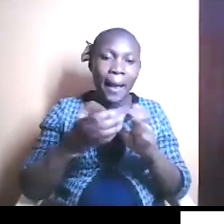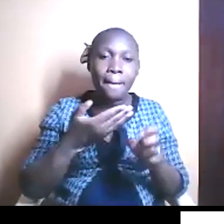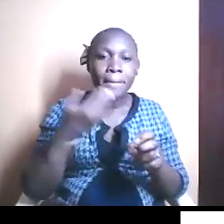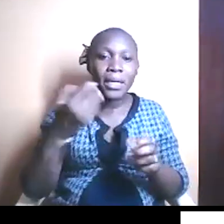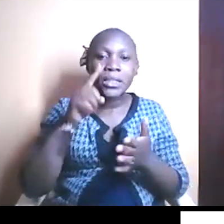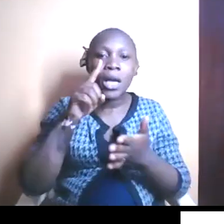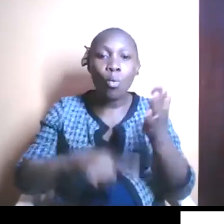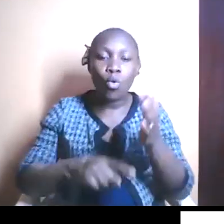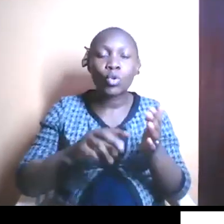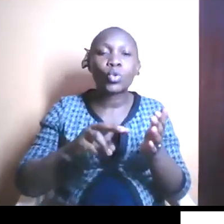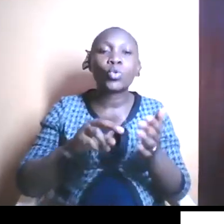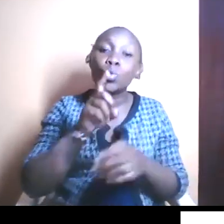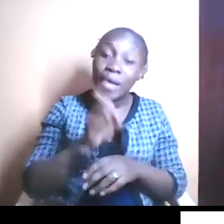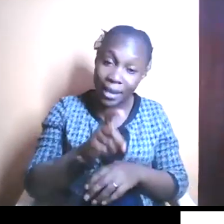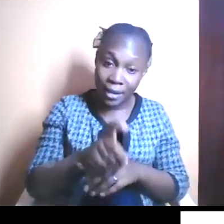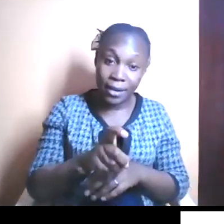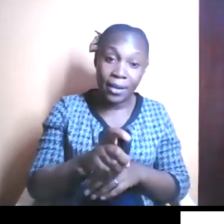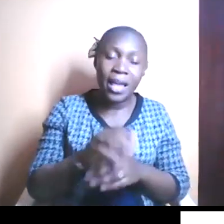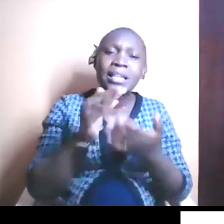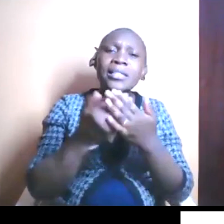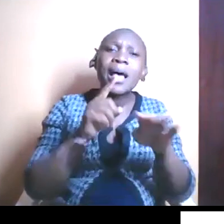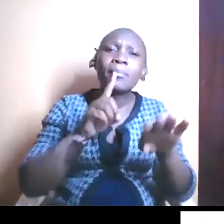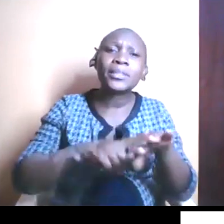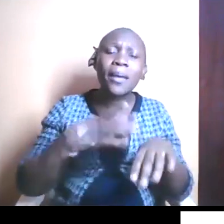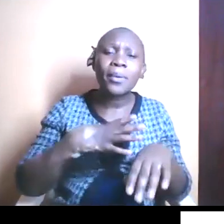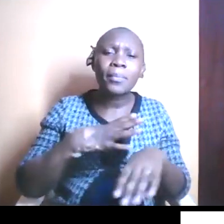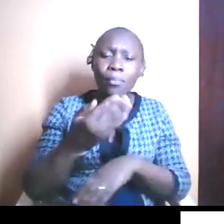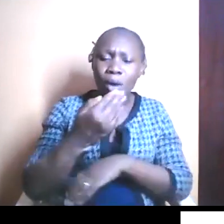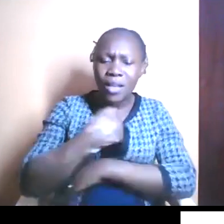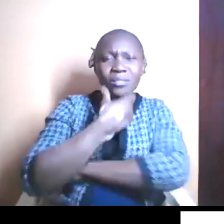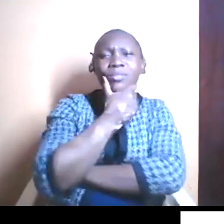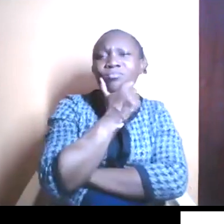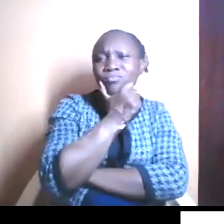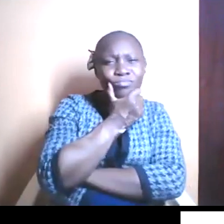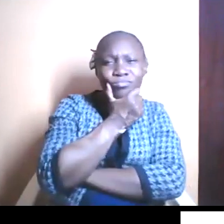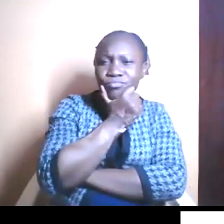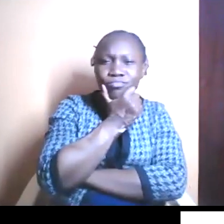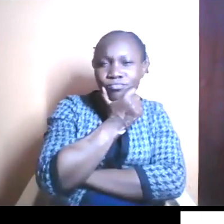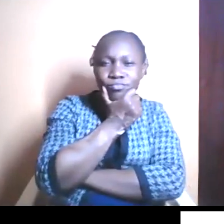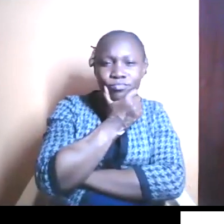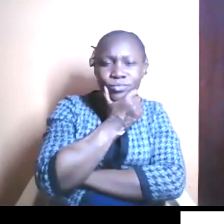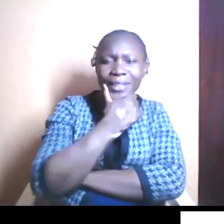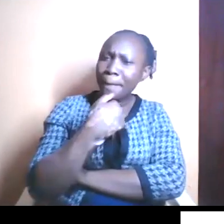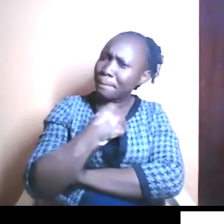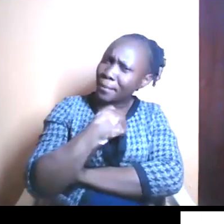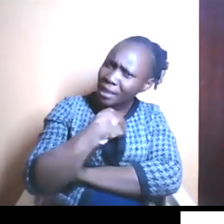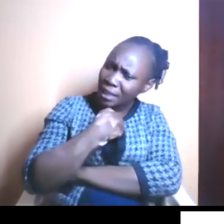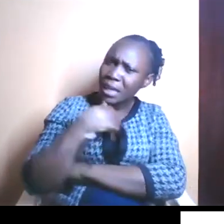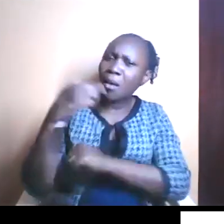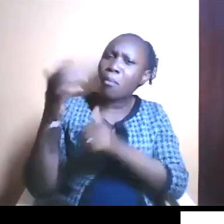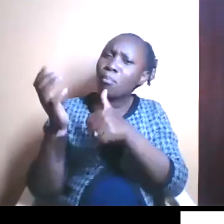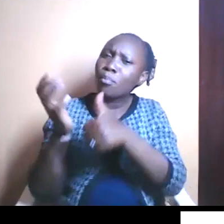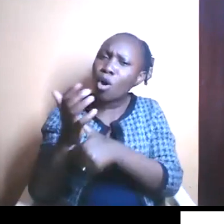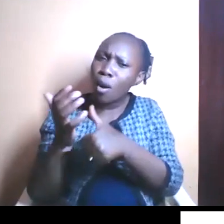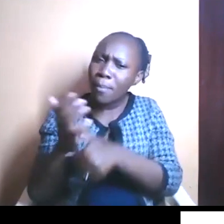working. Sometimes people ask me, is it me? Is it me who was the problem of the toxicity?